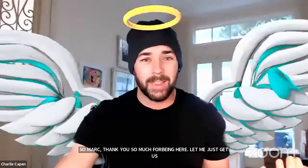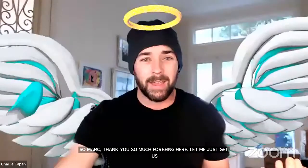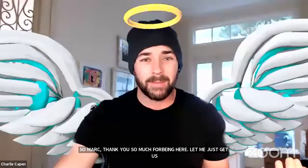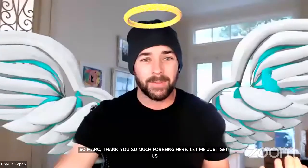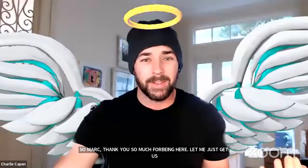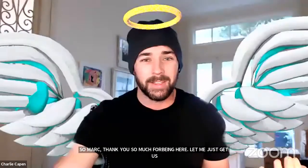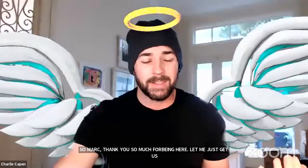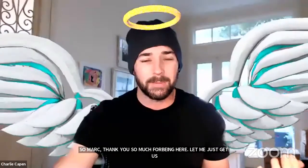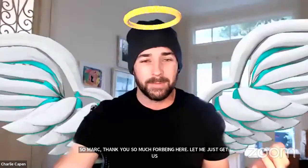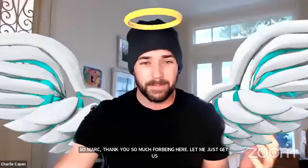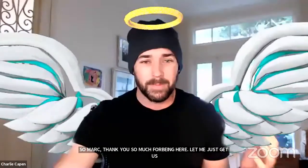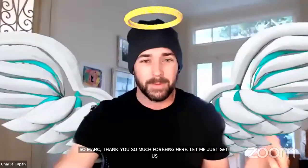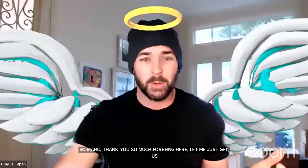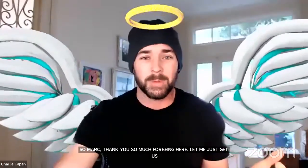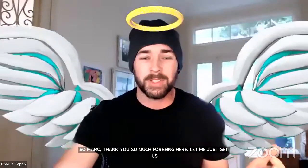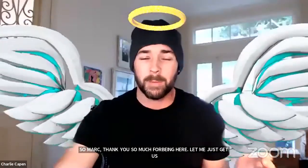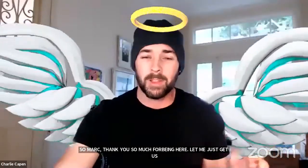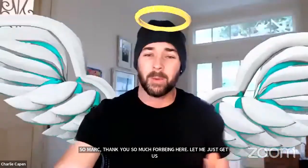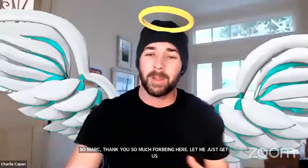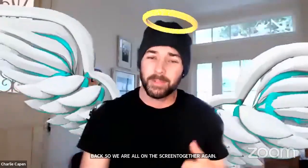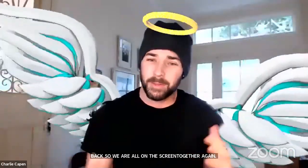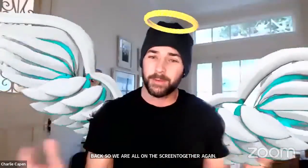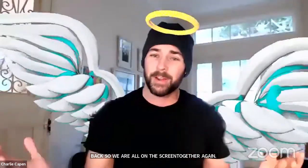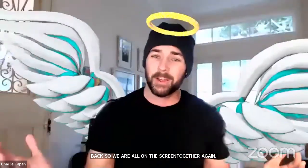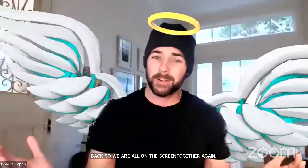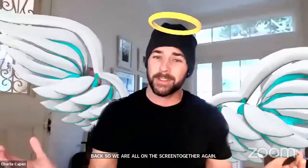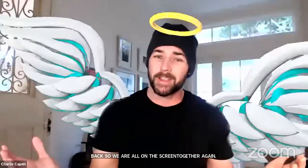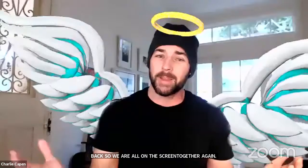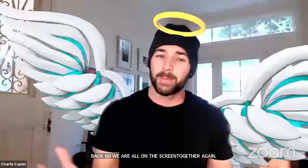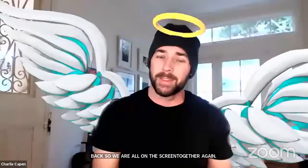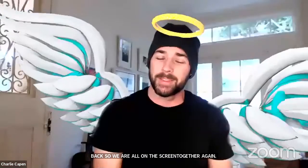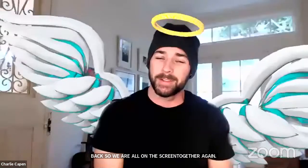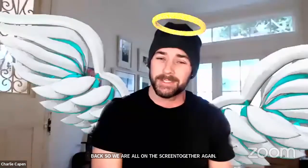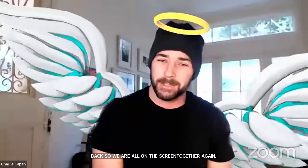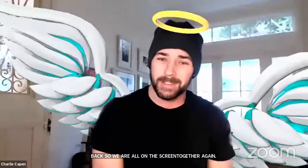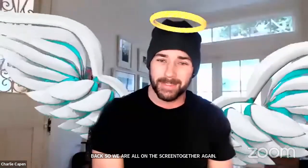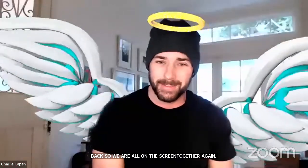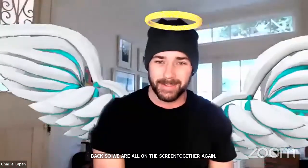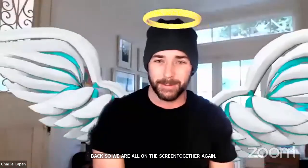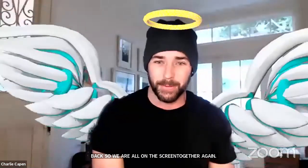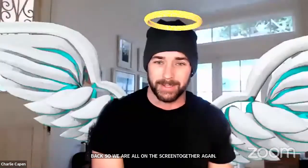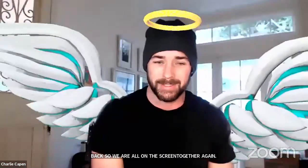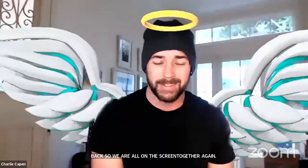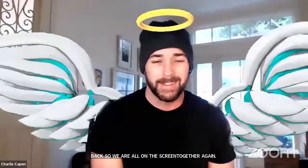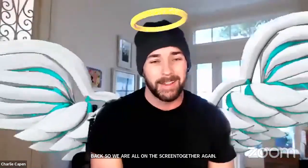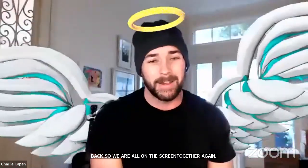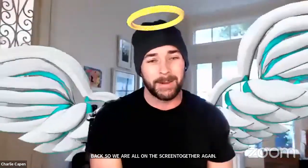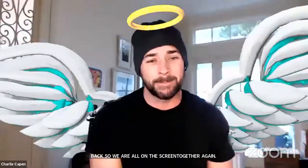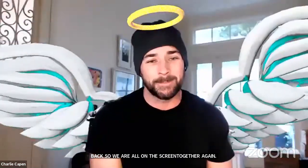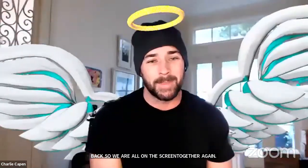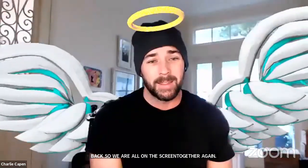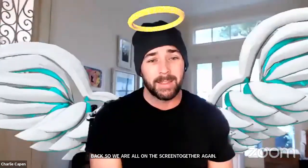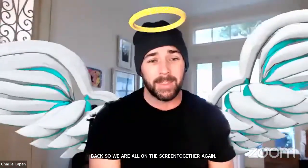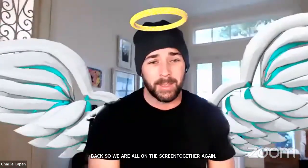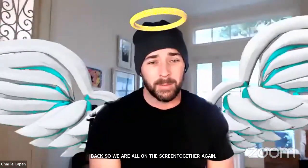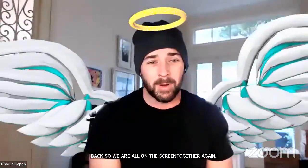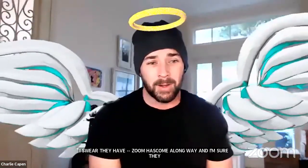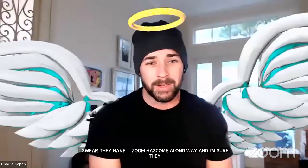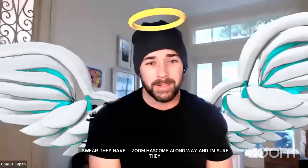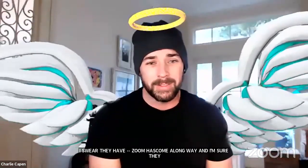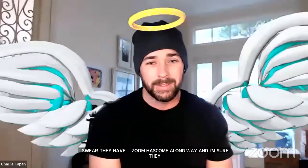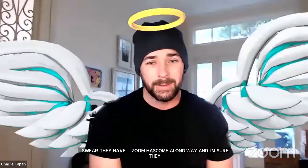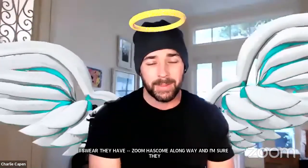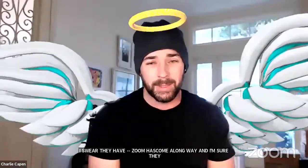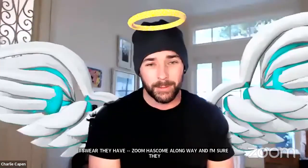swear Zoom has come a long way. I'm sure they're very under the gun, but there's still a lot they need to fix. Thank you,